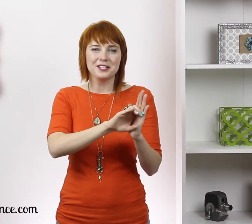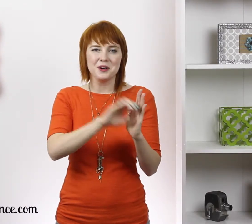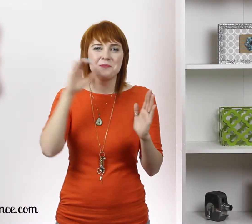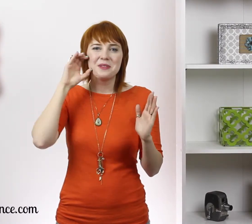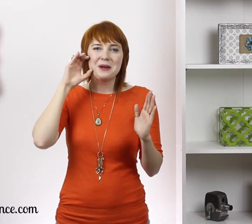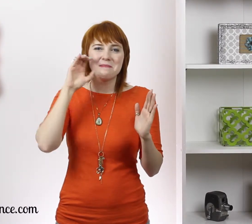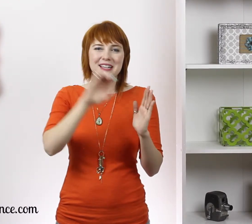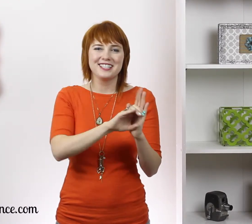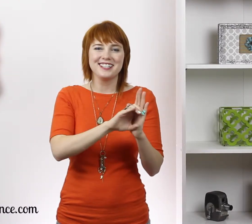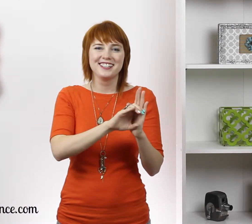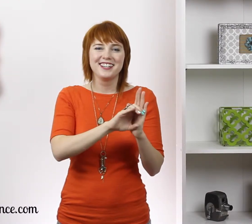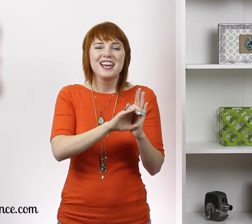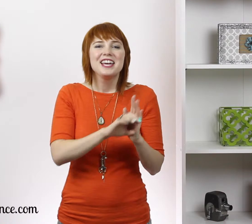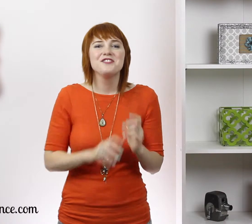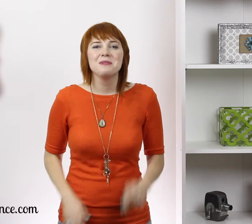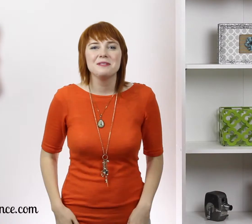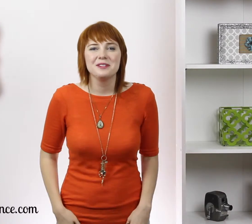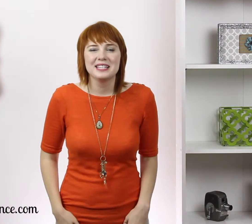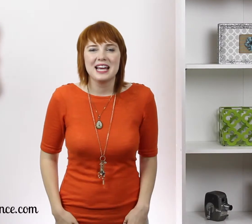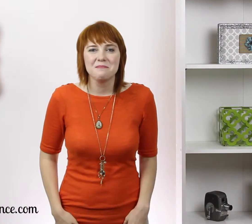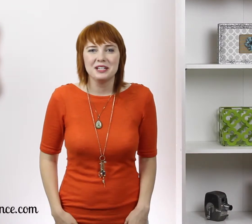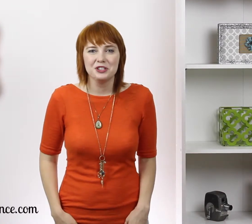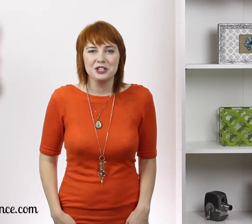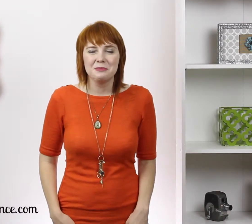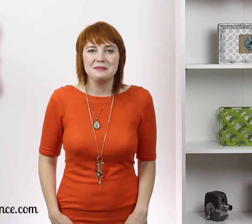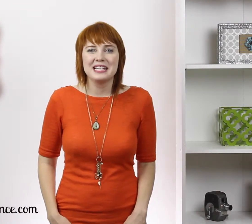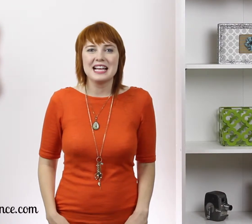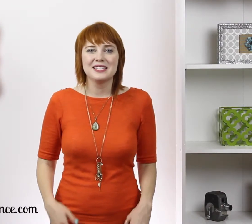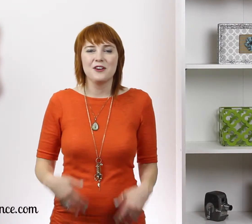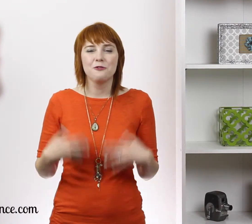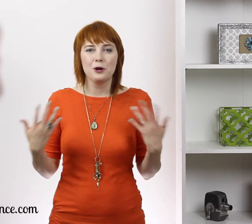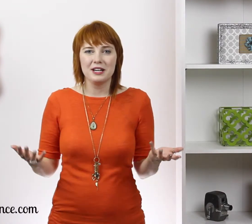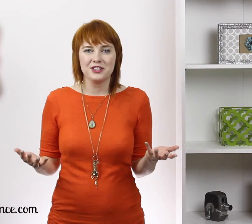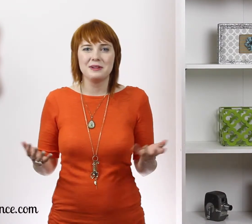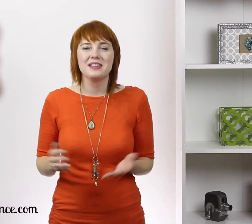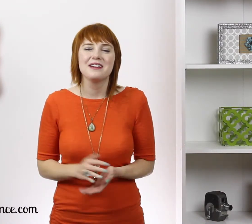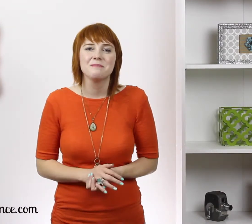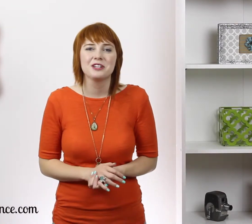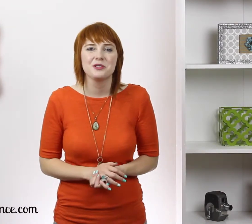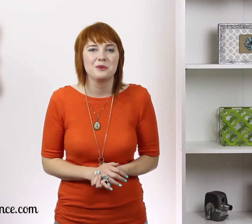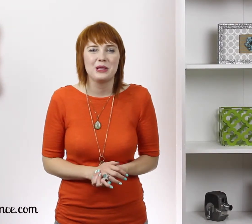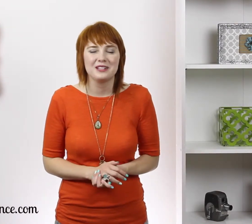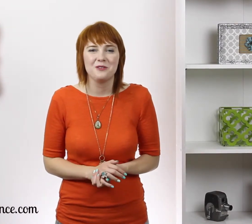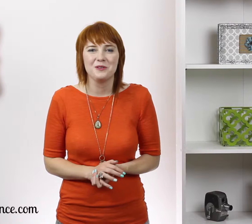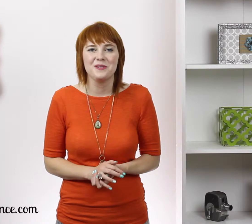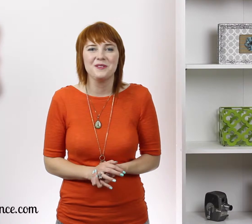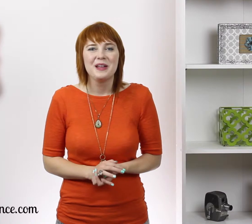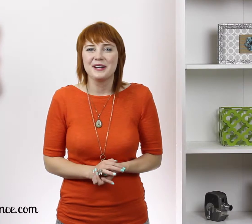it on a picture. Picture. If your baby learns to sign picture, your baby can ask for a picture, maybe they have a picture they really like to hold of you,